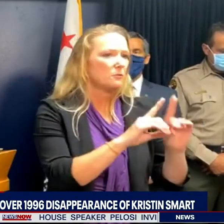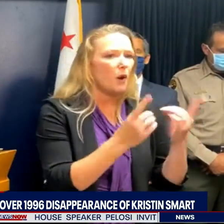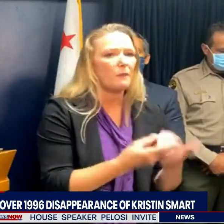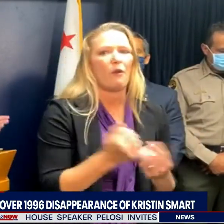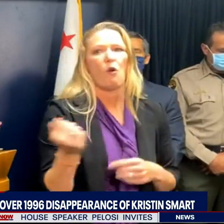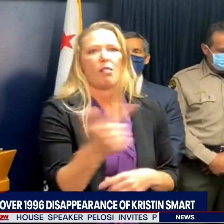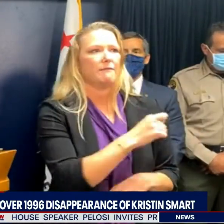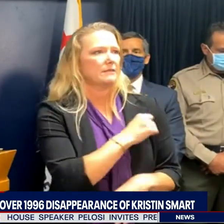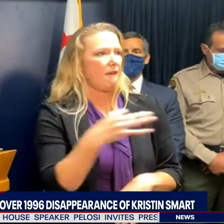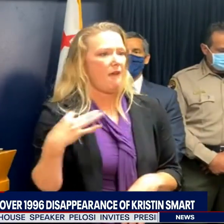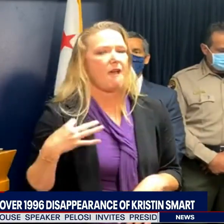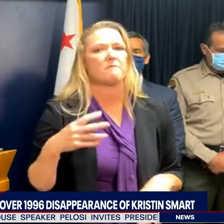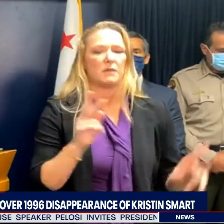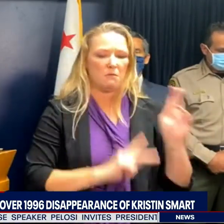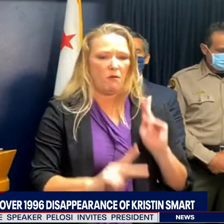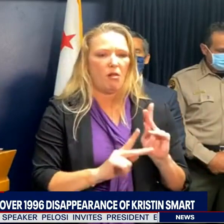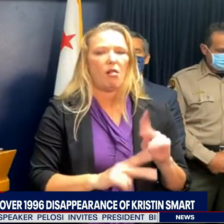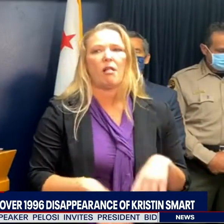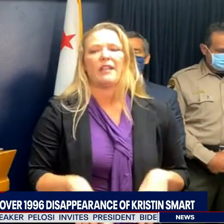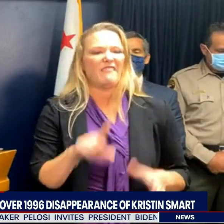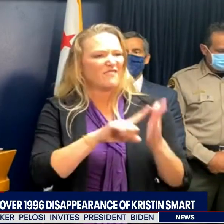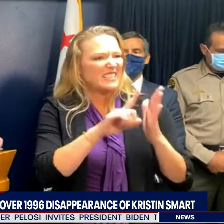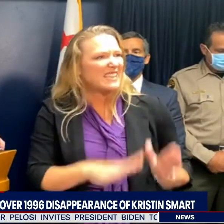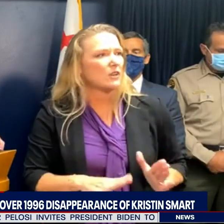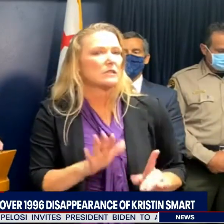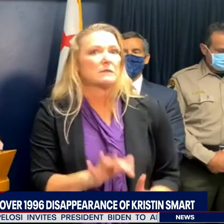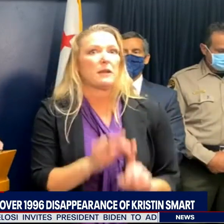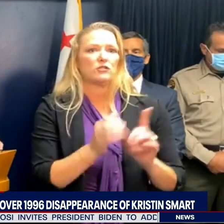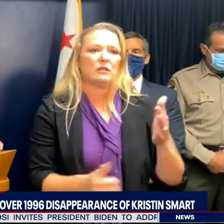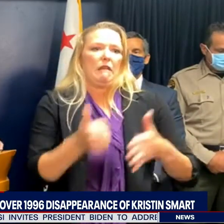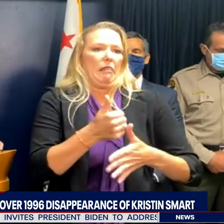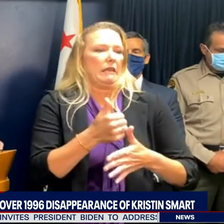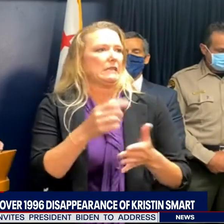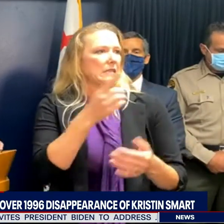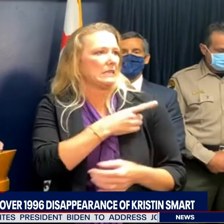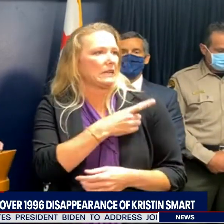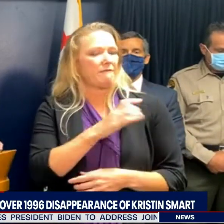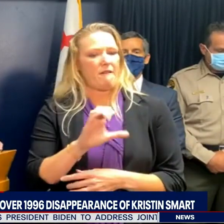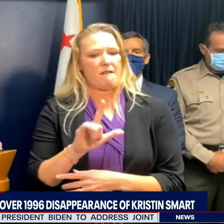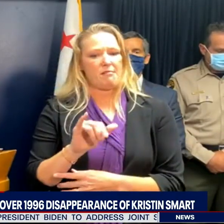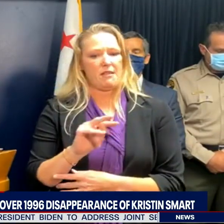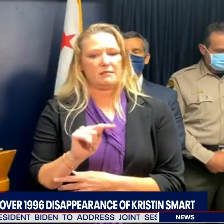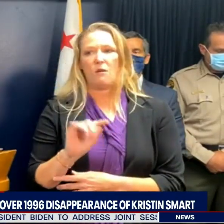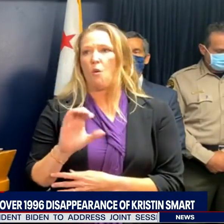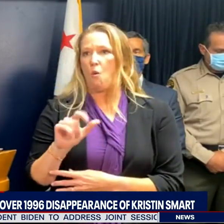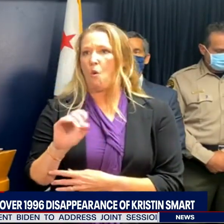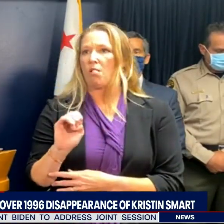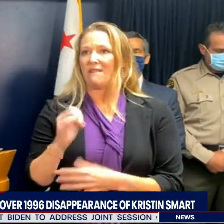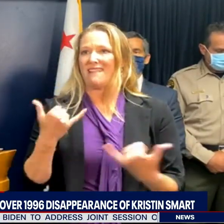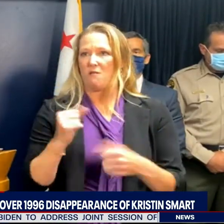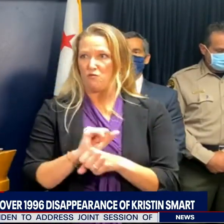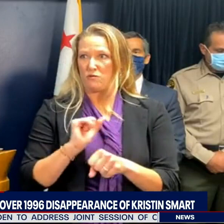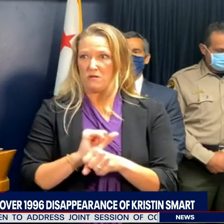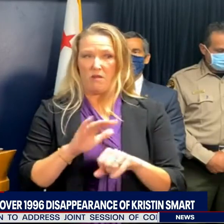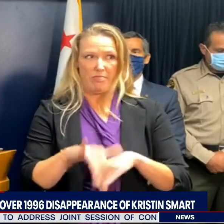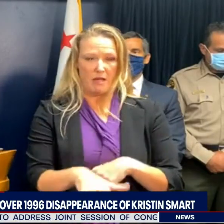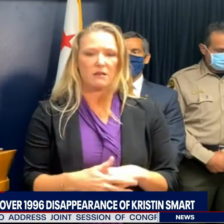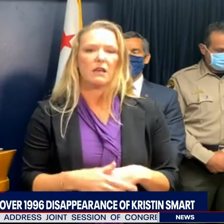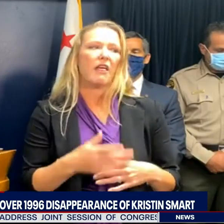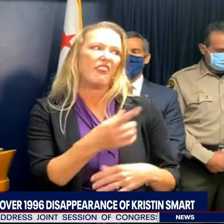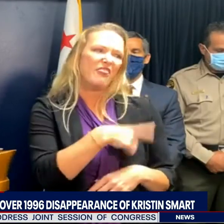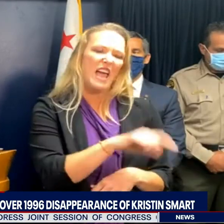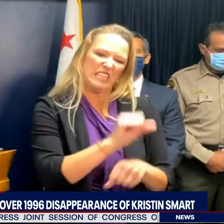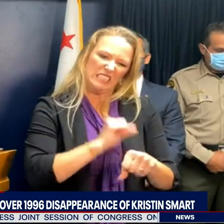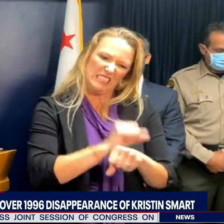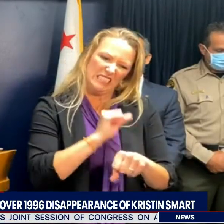investigators, especially lead detective Clint Cole, who's on the case now. They have persisted to bring us to the point where now they